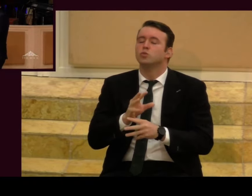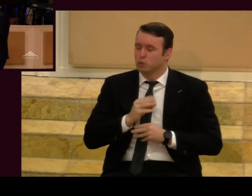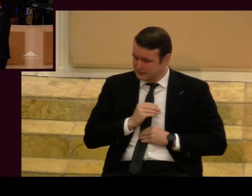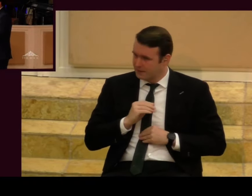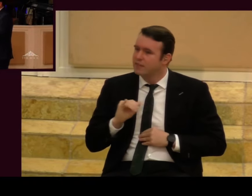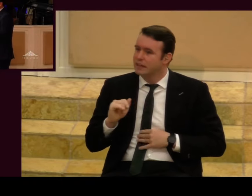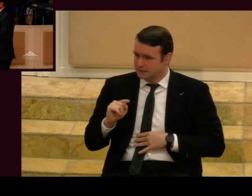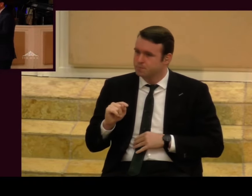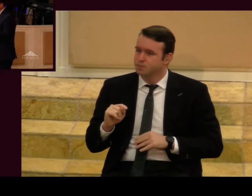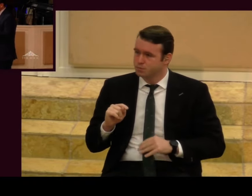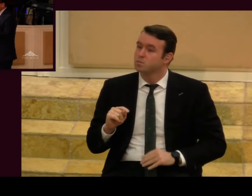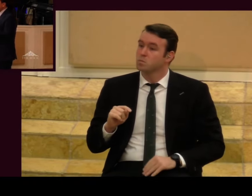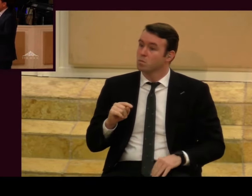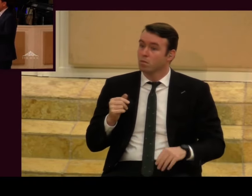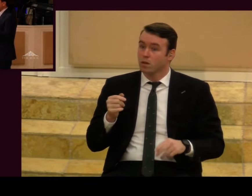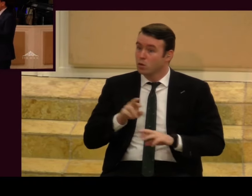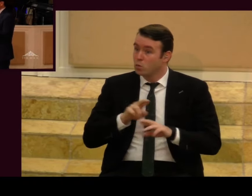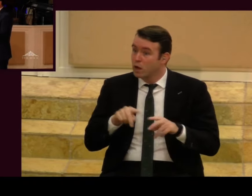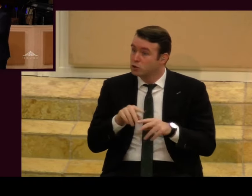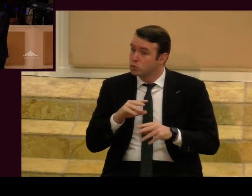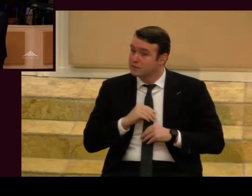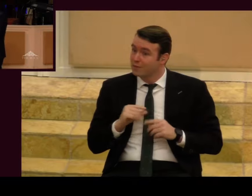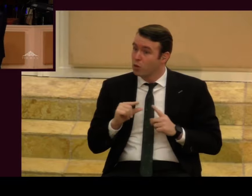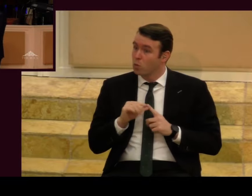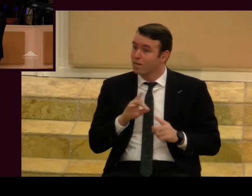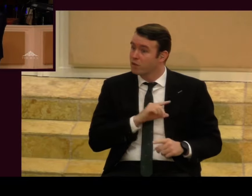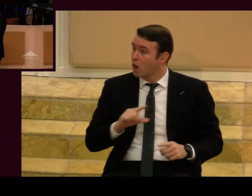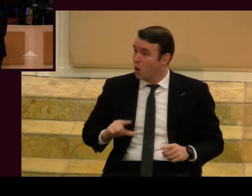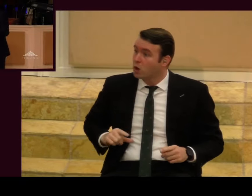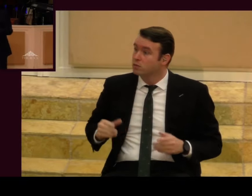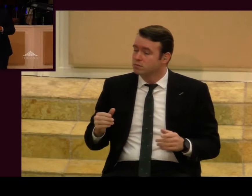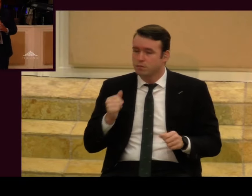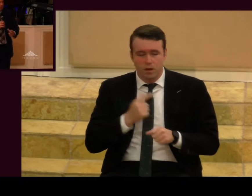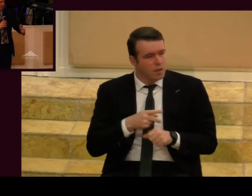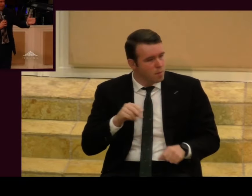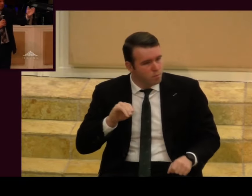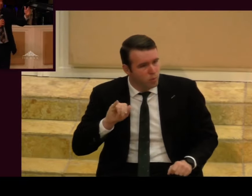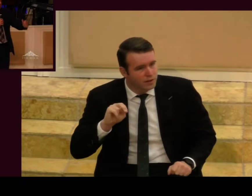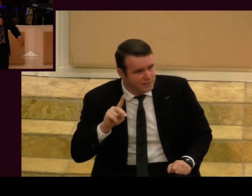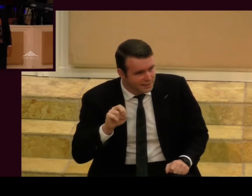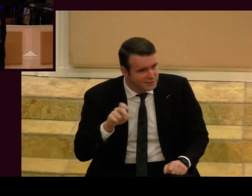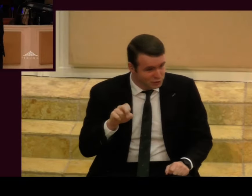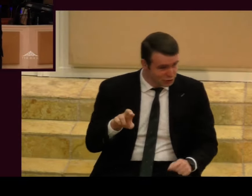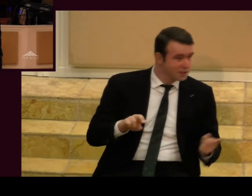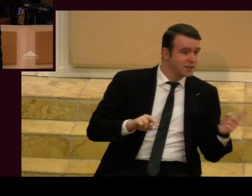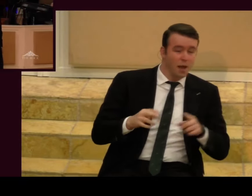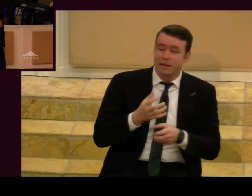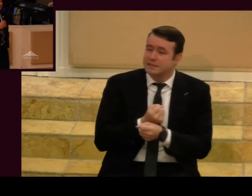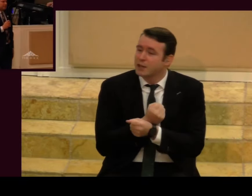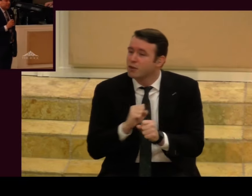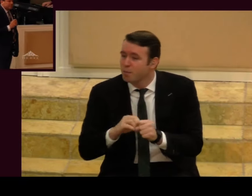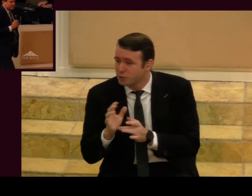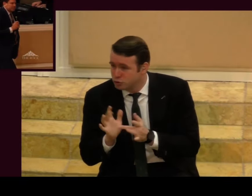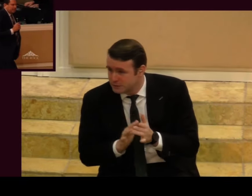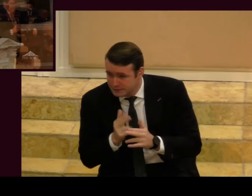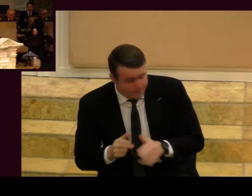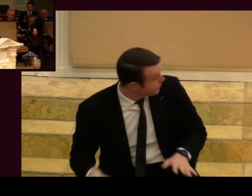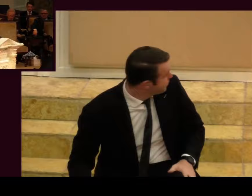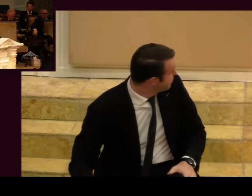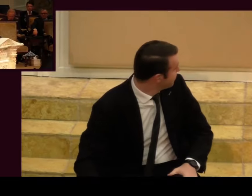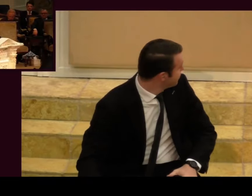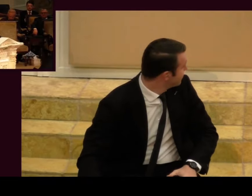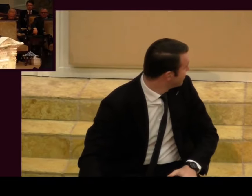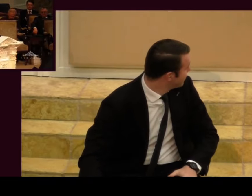ready to receive it. Amen. Is there anybody ready to receive the word of the Lord? Amen. Brother Poindexter, I want you to come and take your liberty in Jesus'